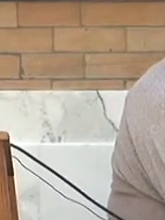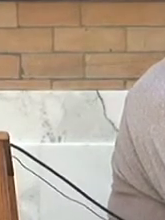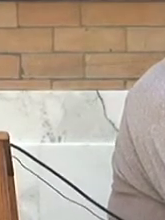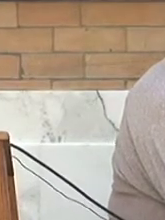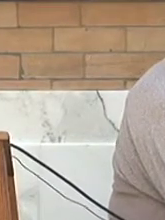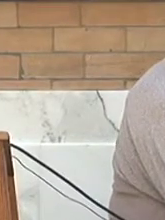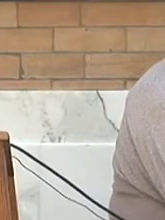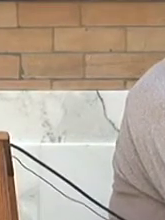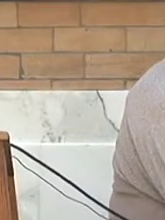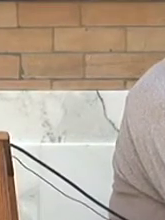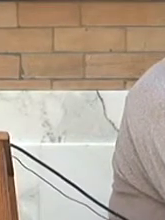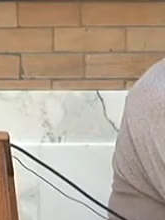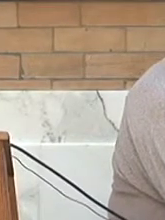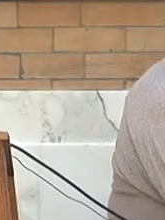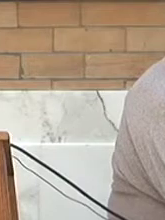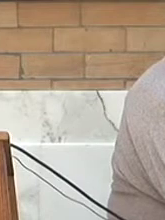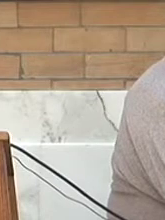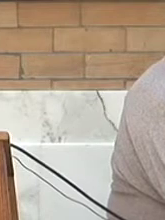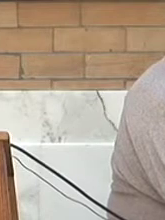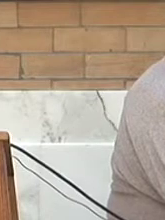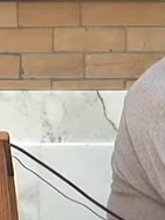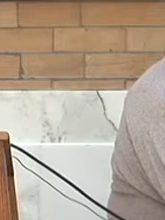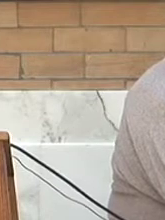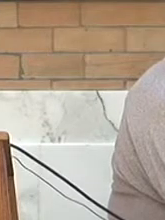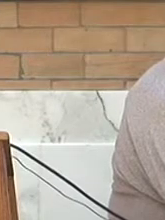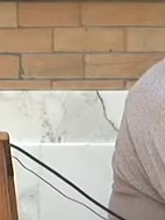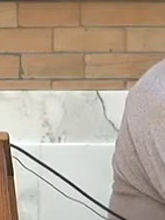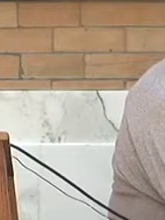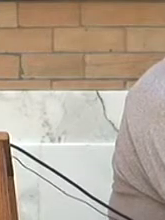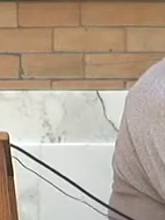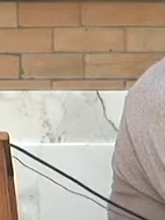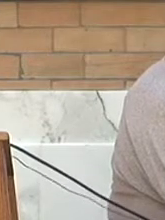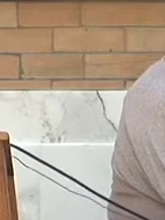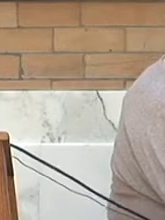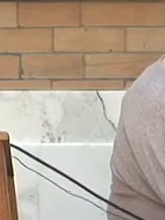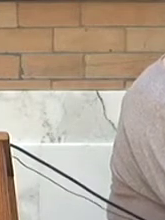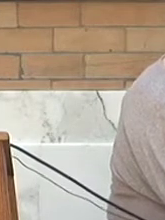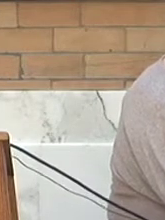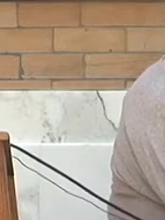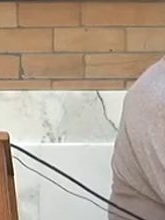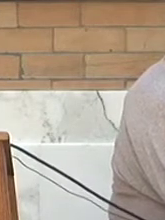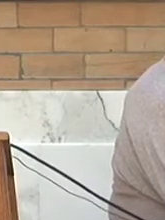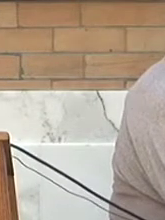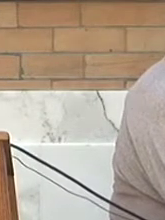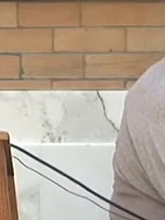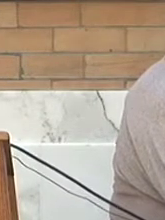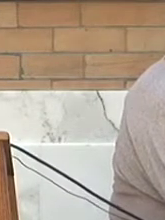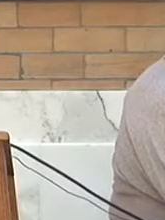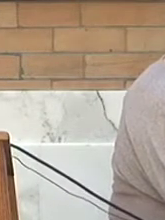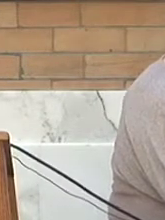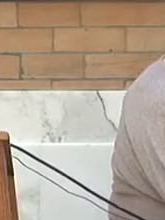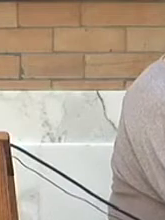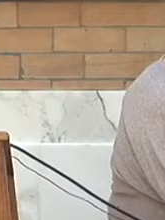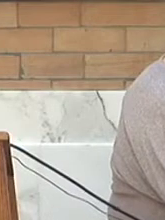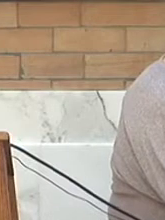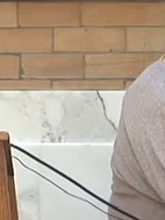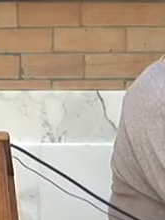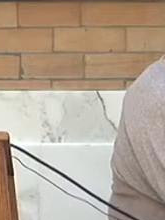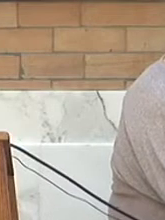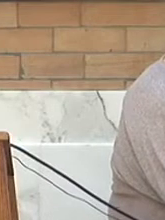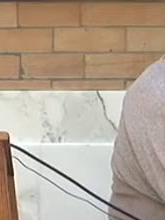to all nut products. Medication given to me, including an EpiPen